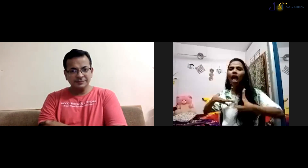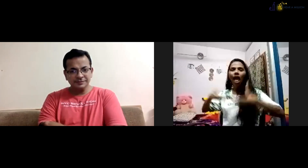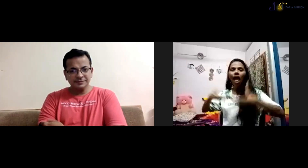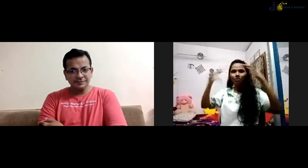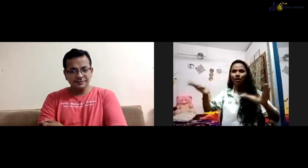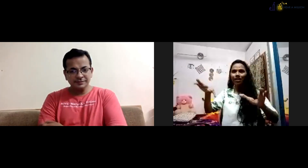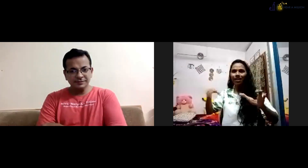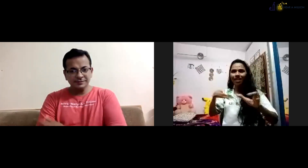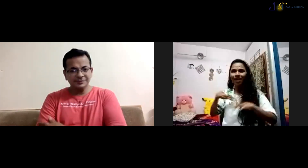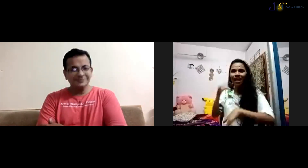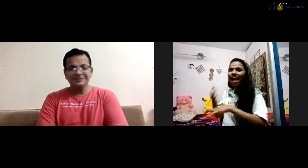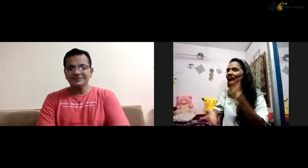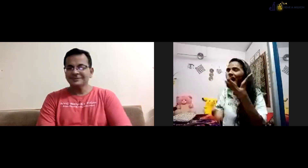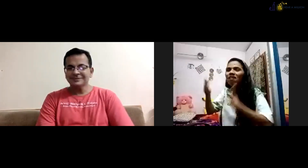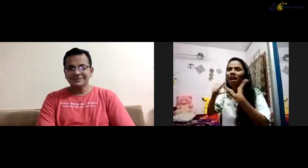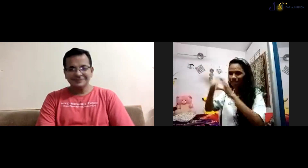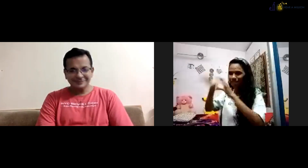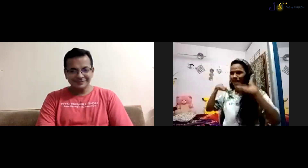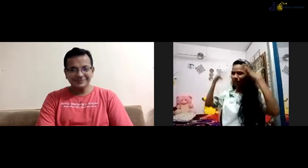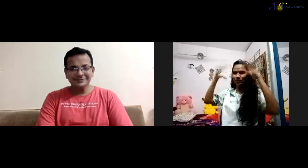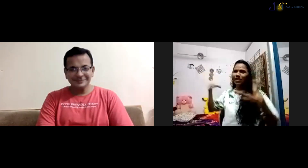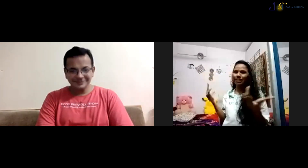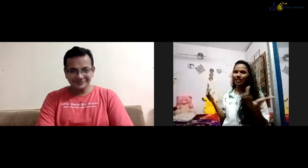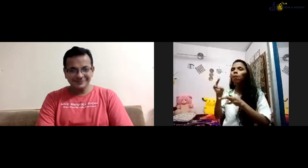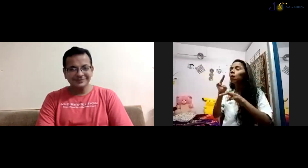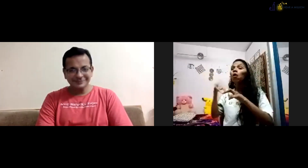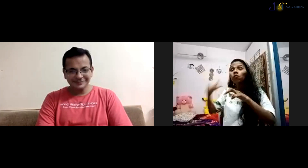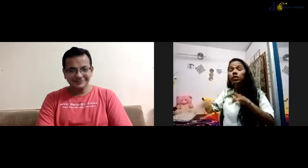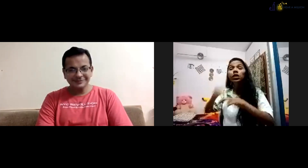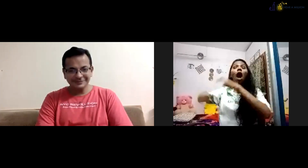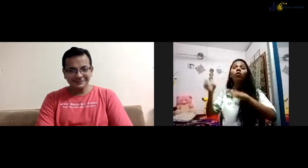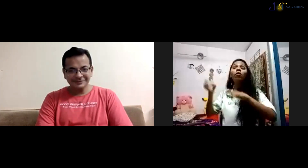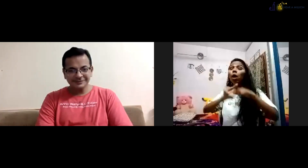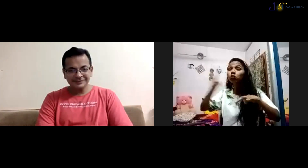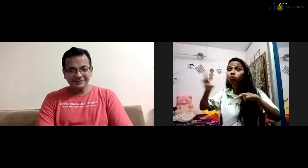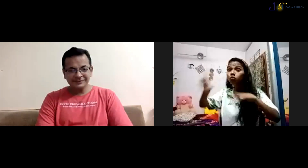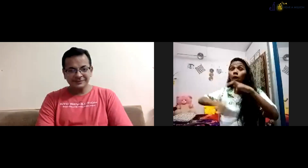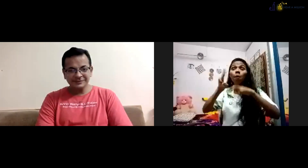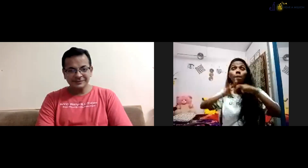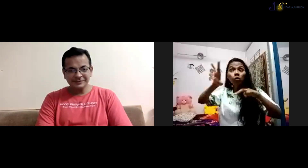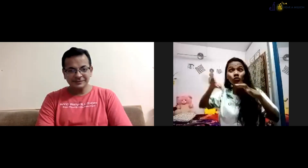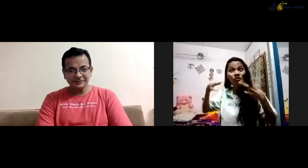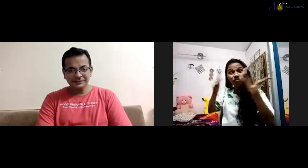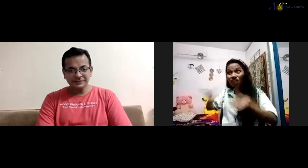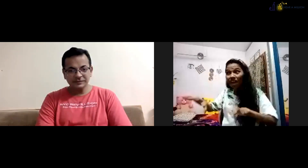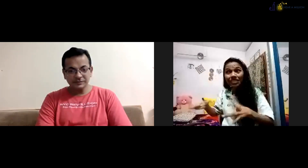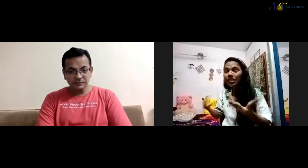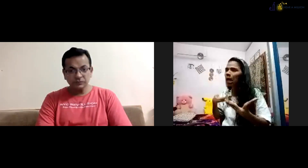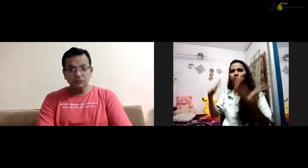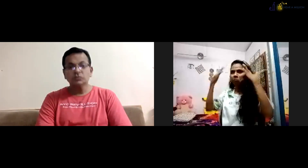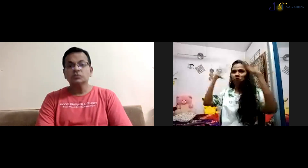issue. So I didn't know how to explain the other people.